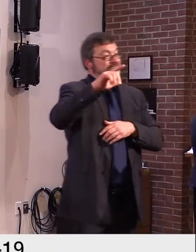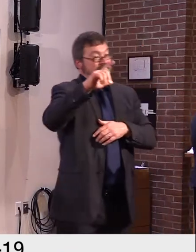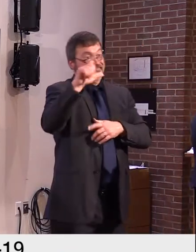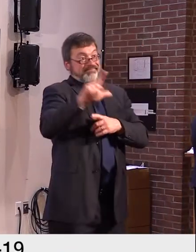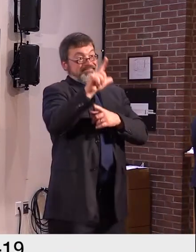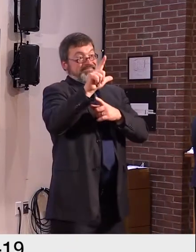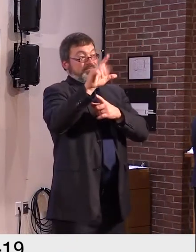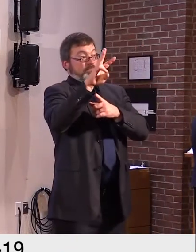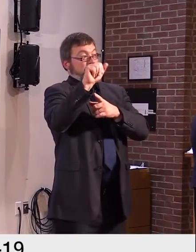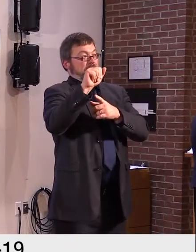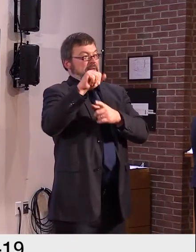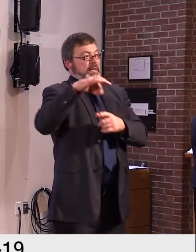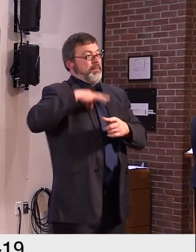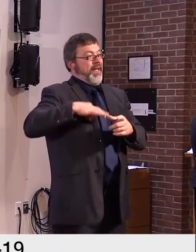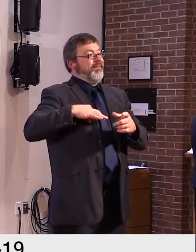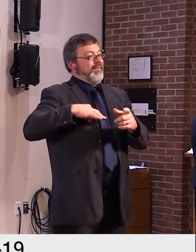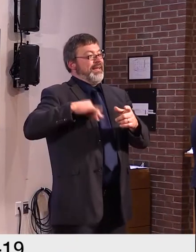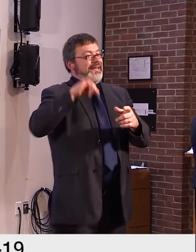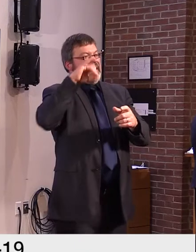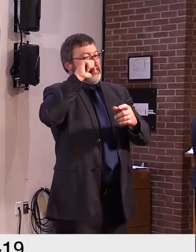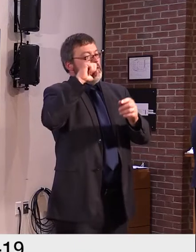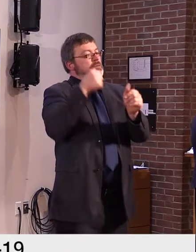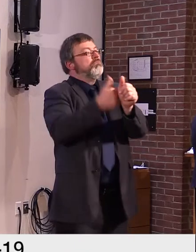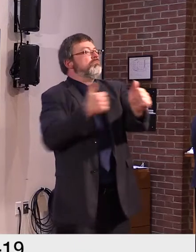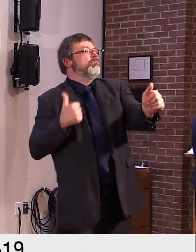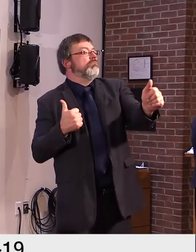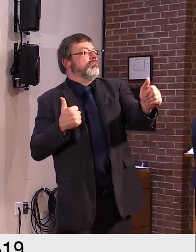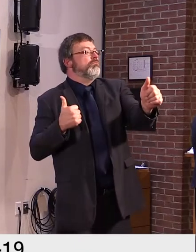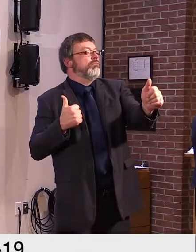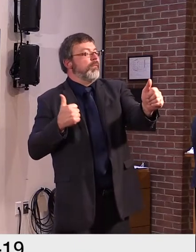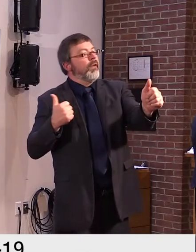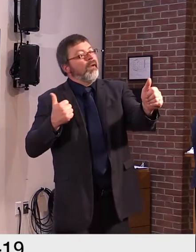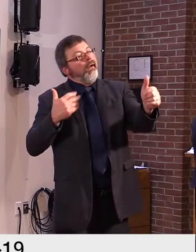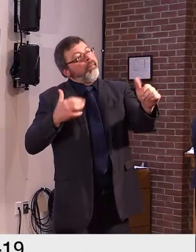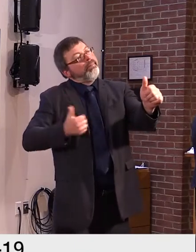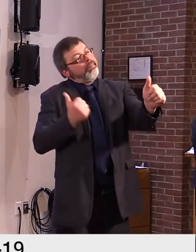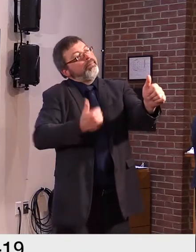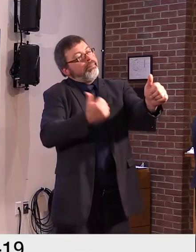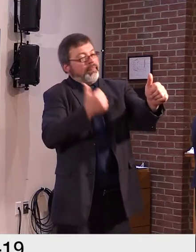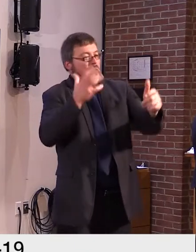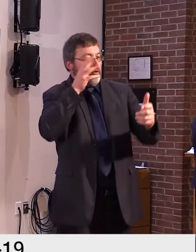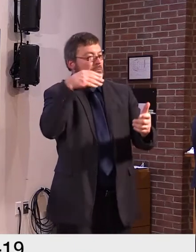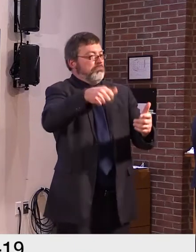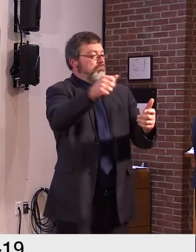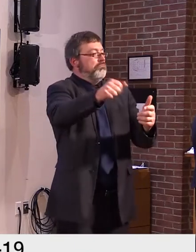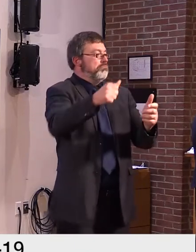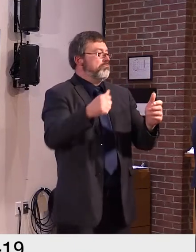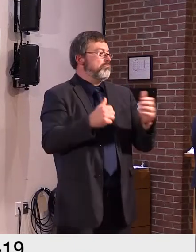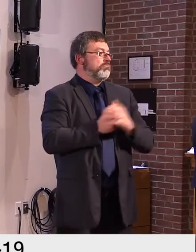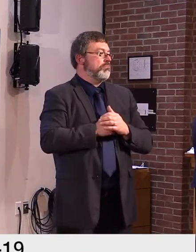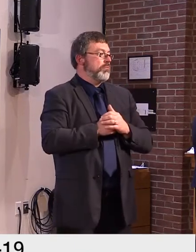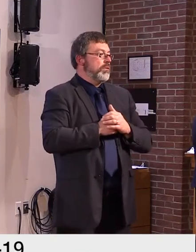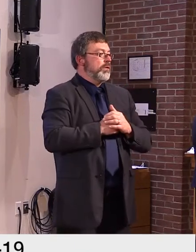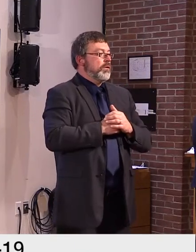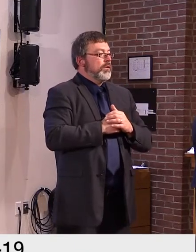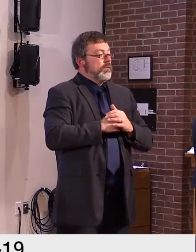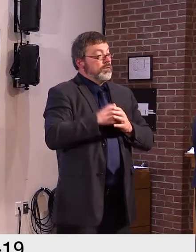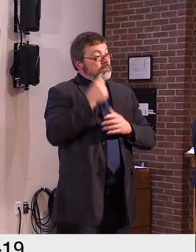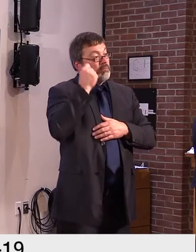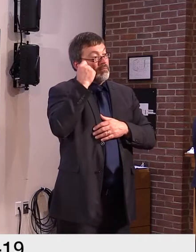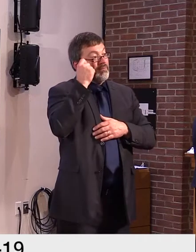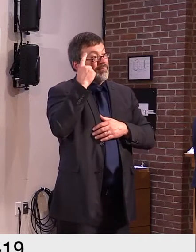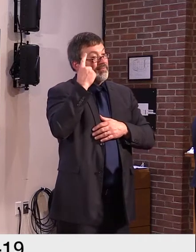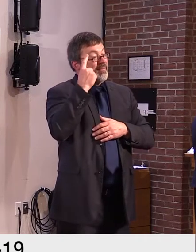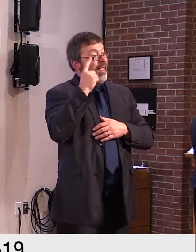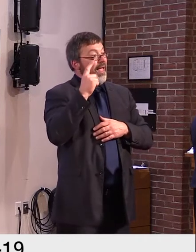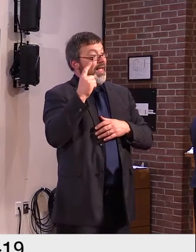actually is no current existing benefit, additional benefit on top of just general